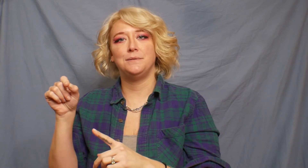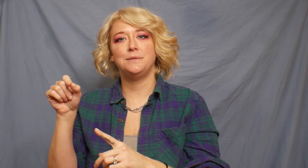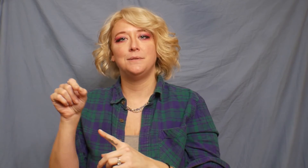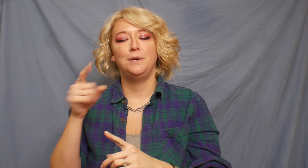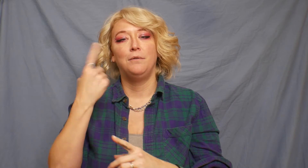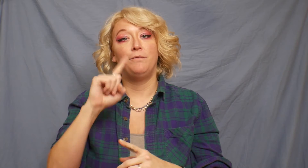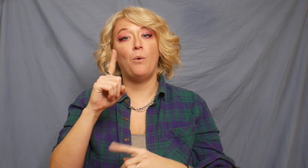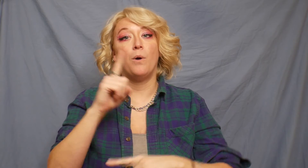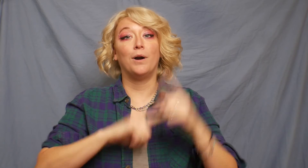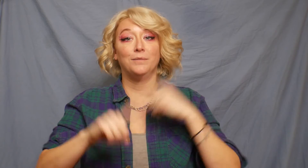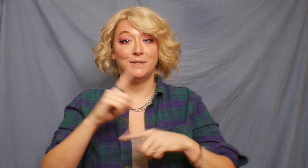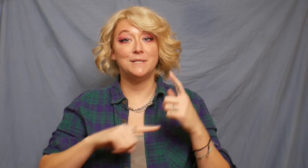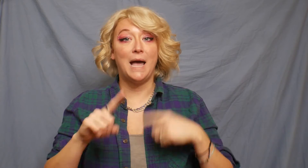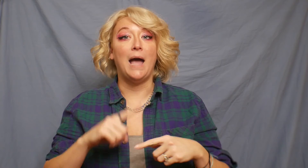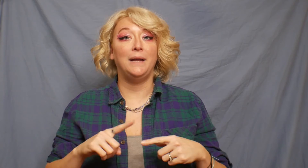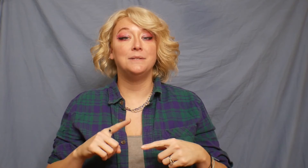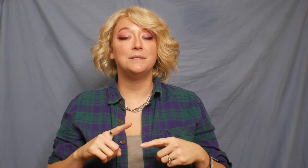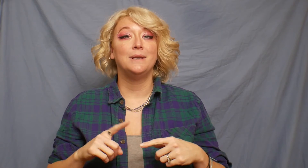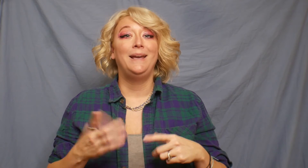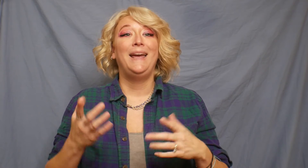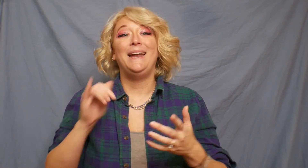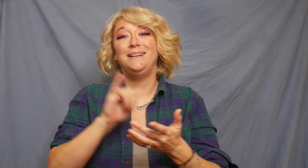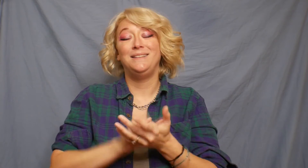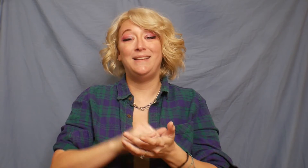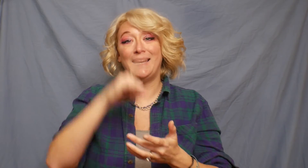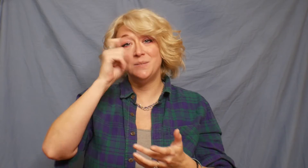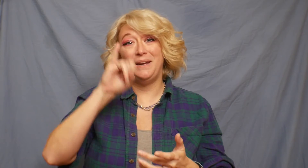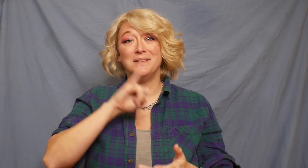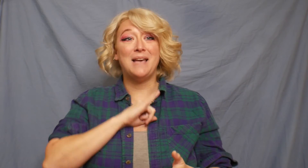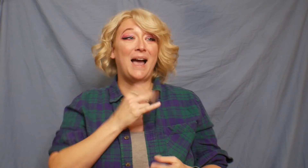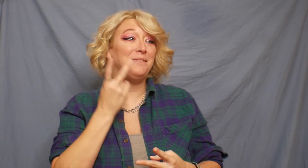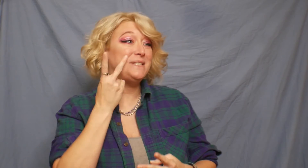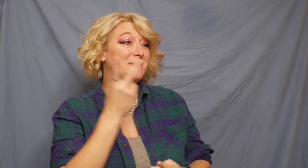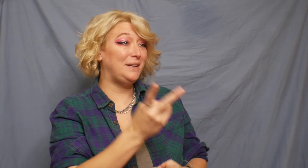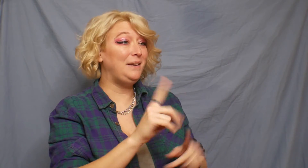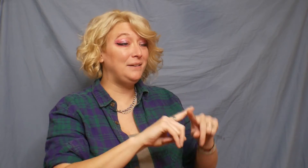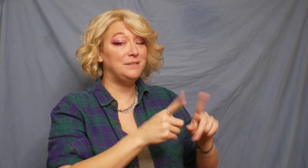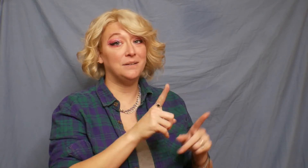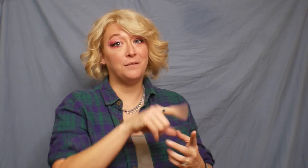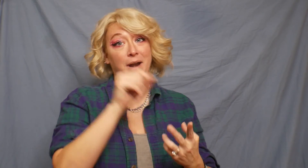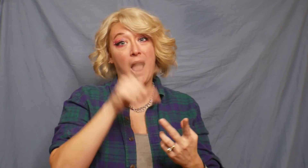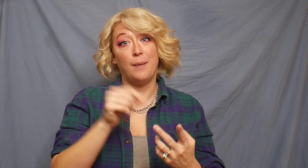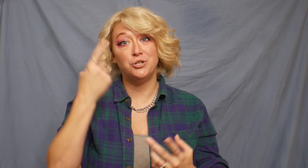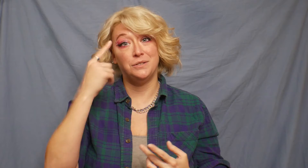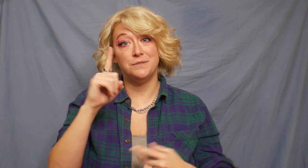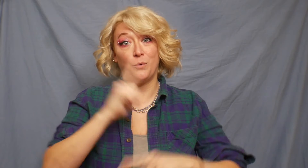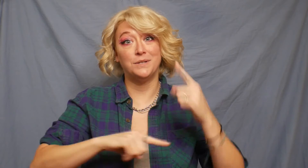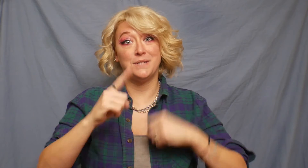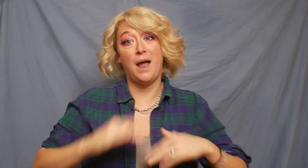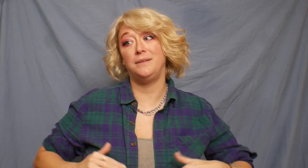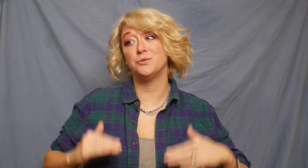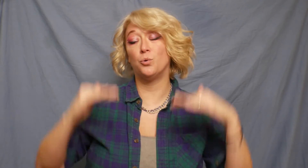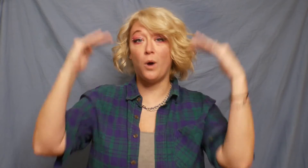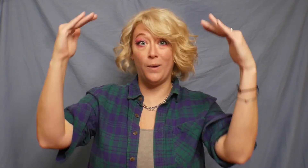options for the signs. And that's because I've seen different options for signs growing